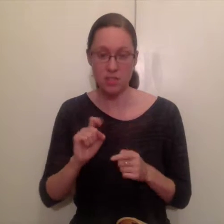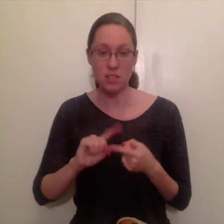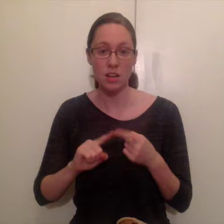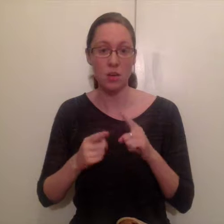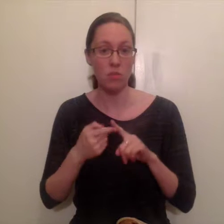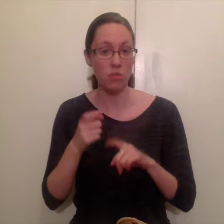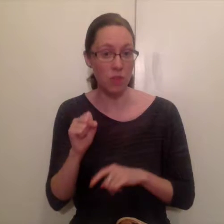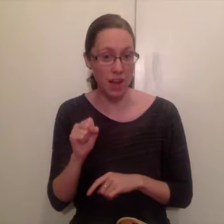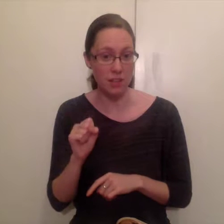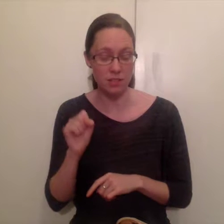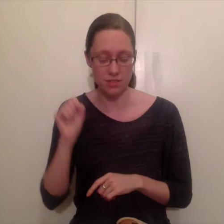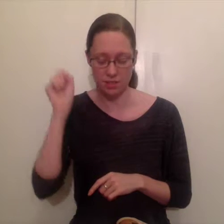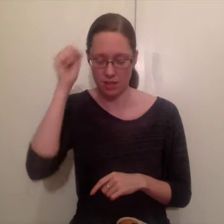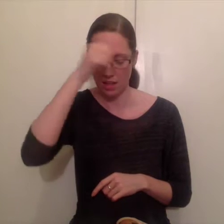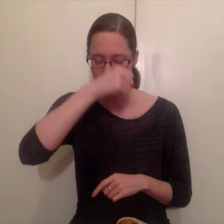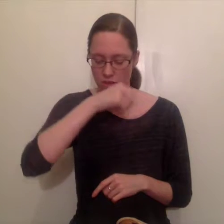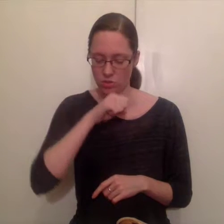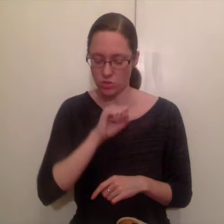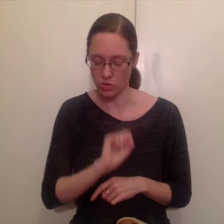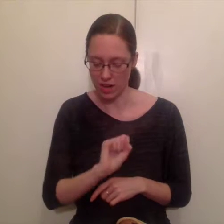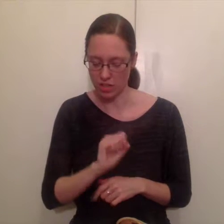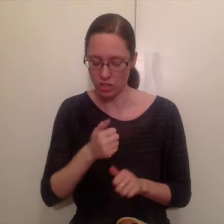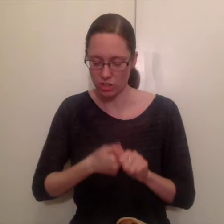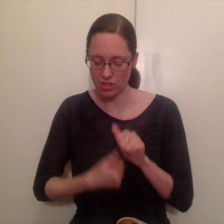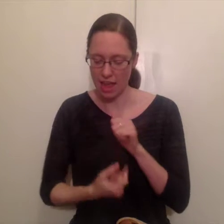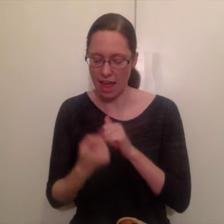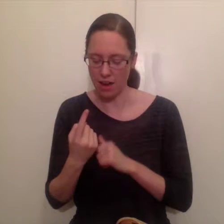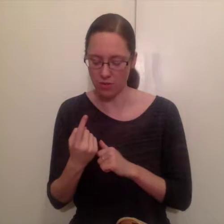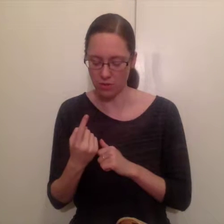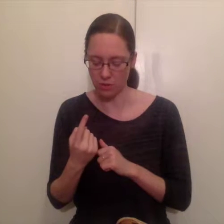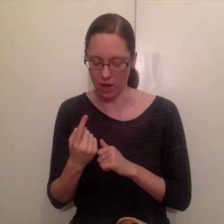Neighbors, friends, strangers, everyone